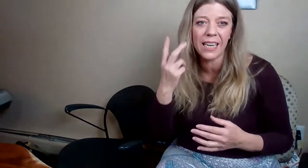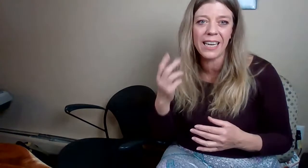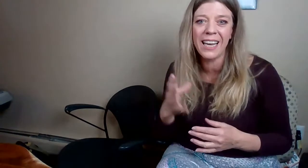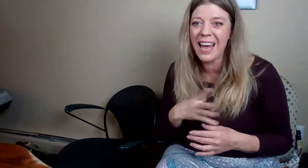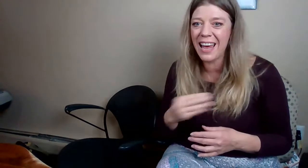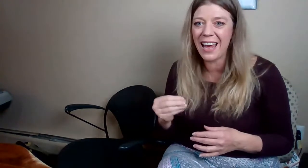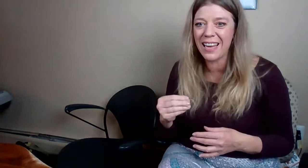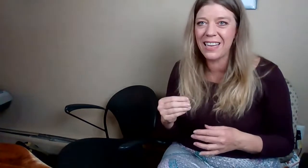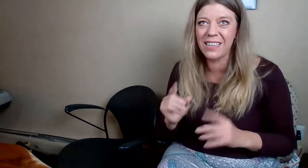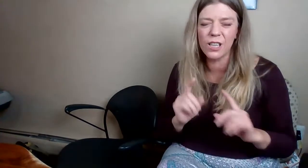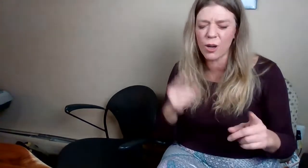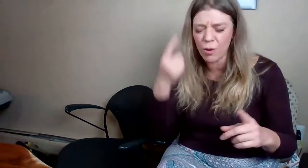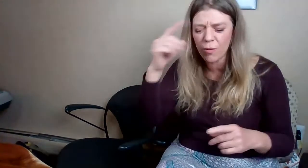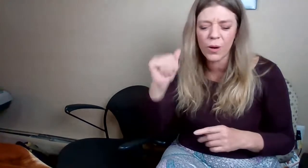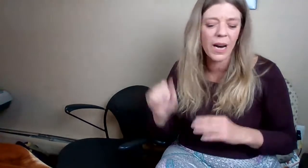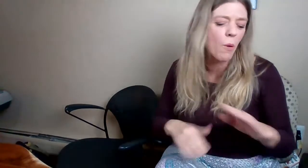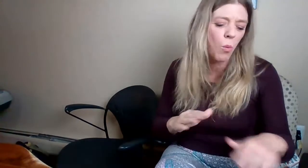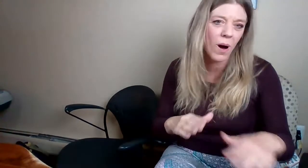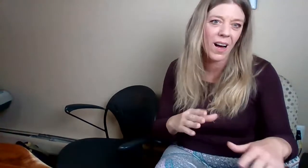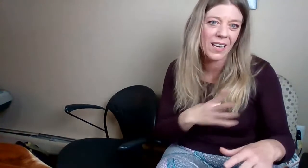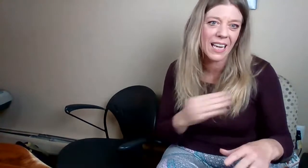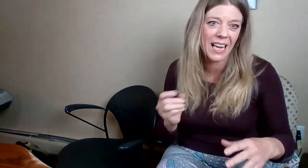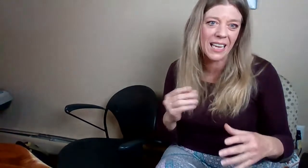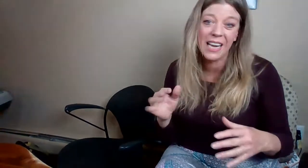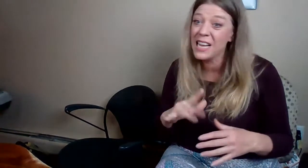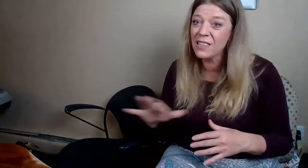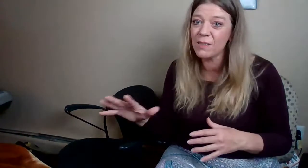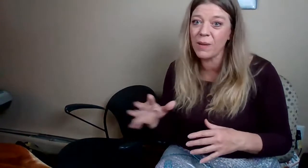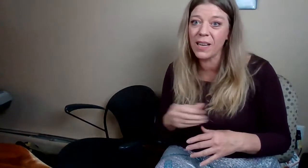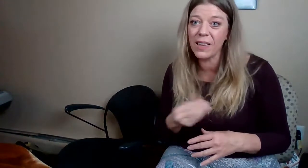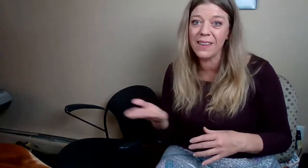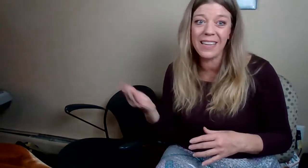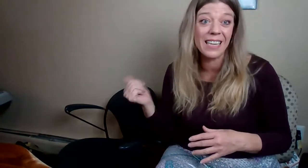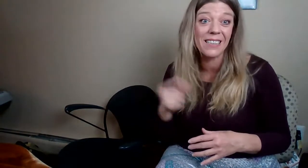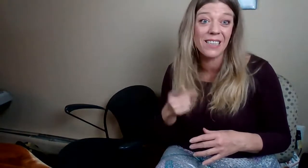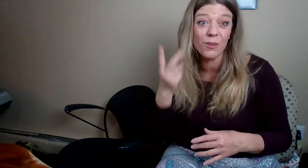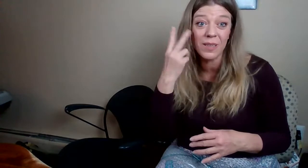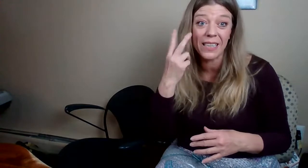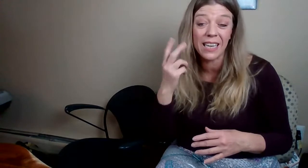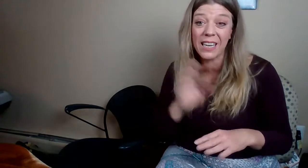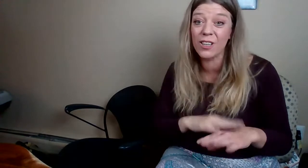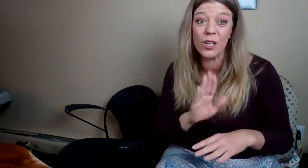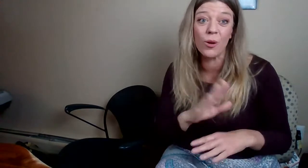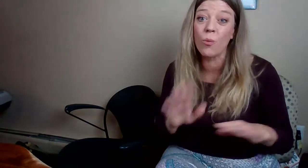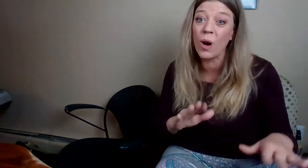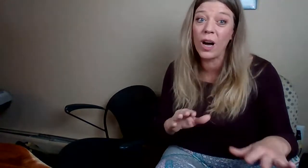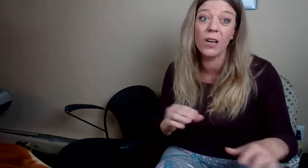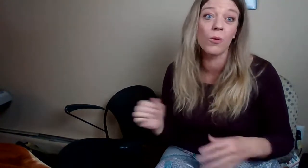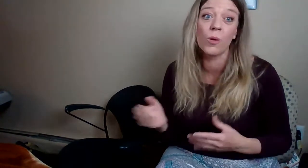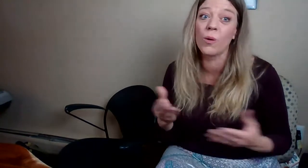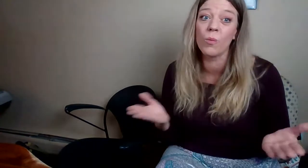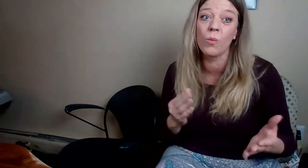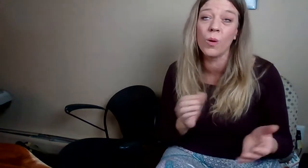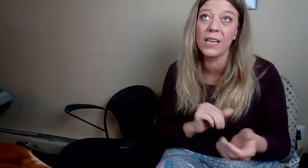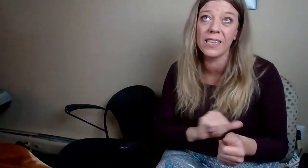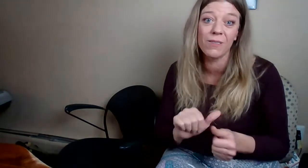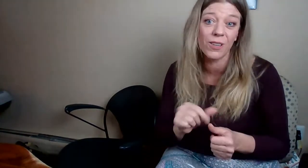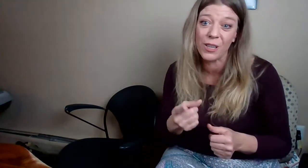see and go for a walk and spell the things you see on your walk or whatever you